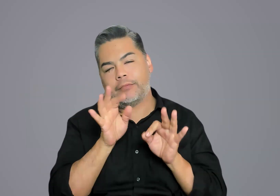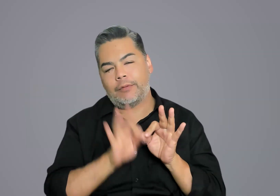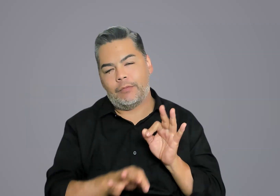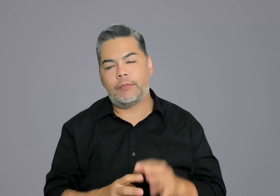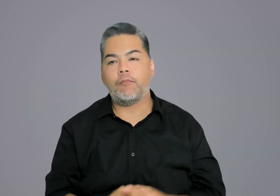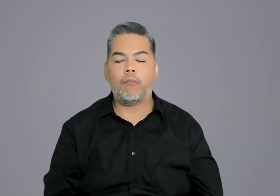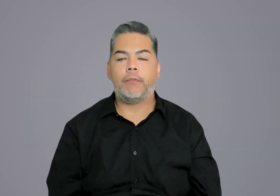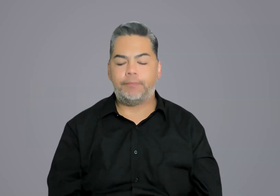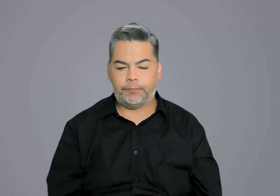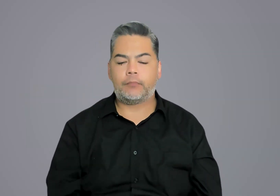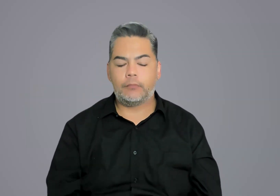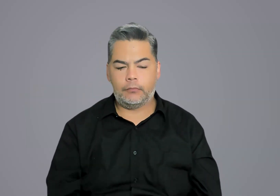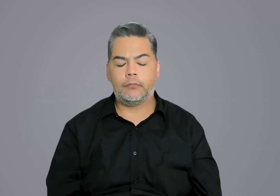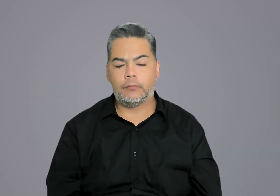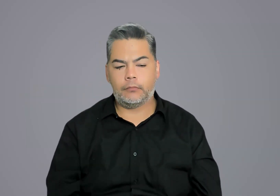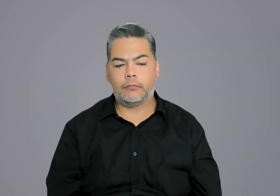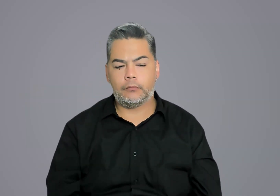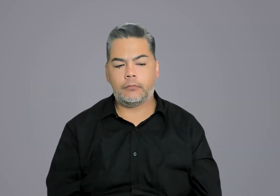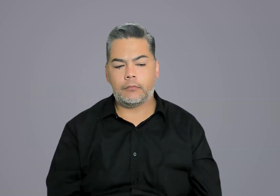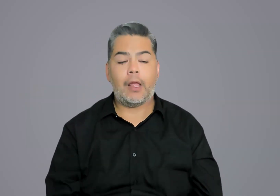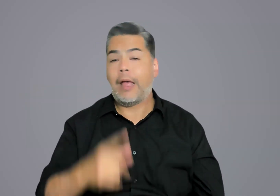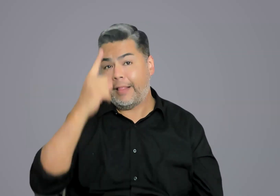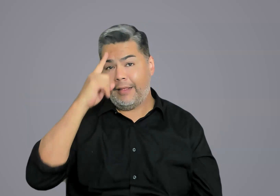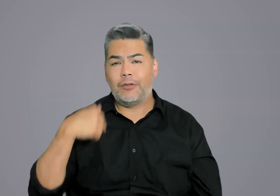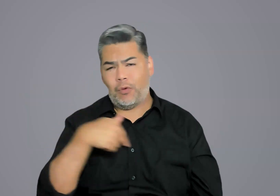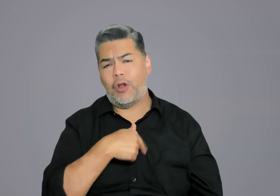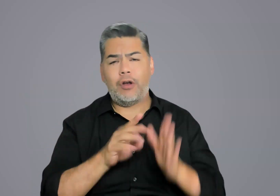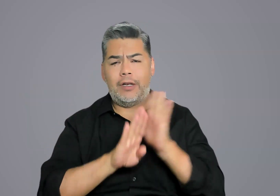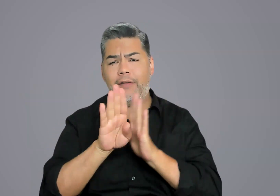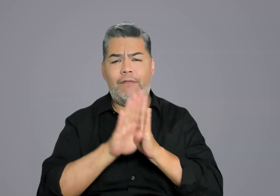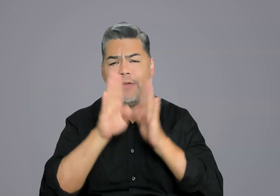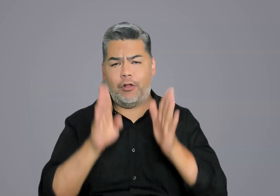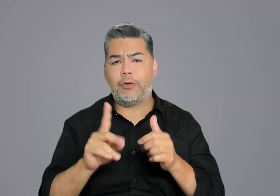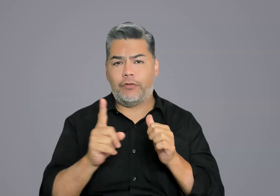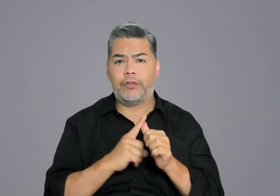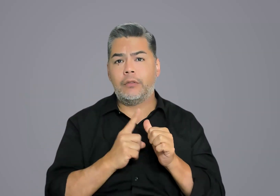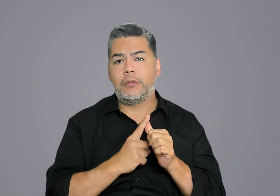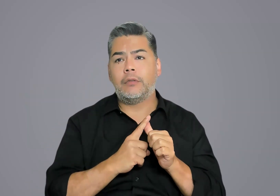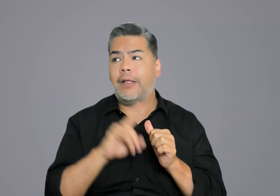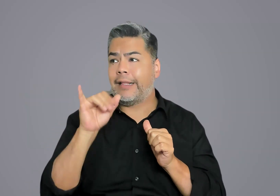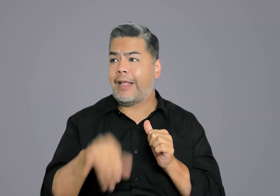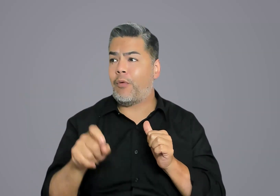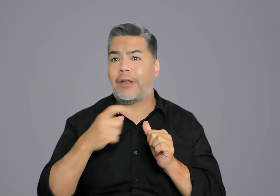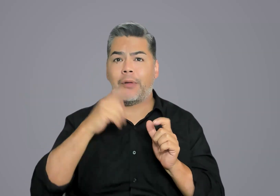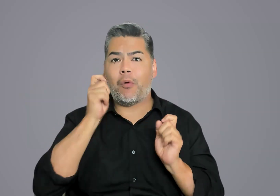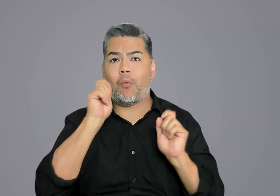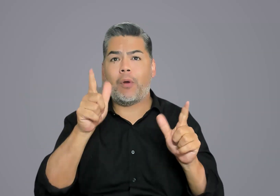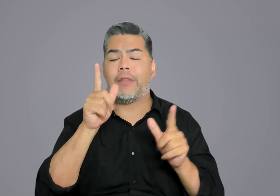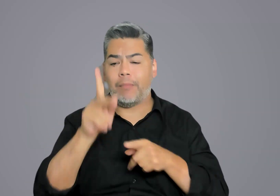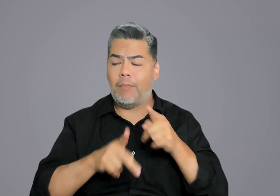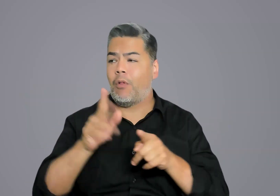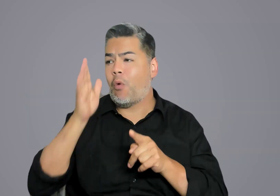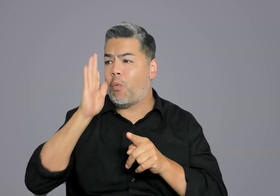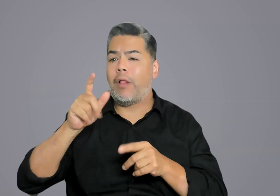I think as developers, first, it's our responsibility to be aware that most people will need some sort of accessibility